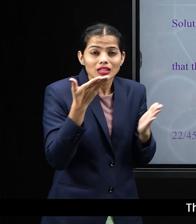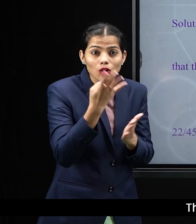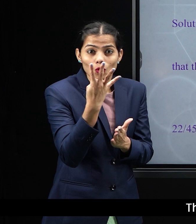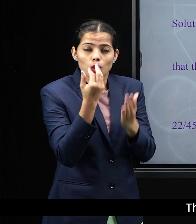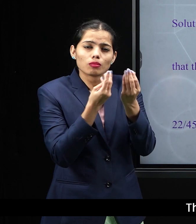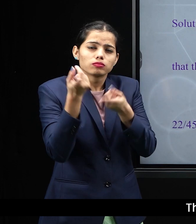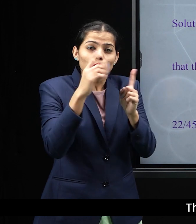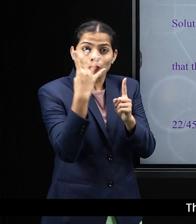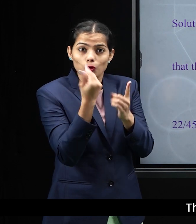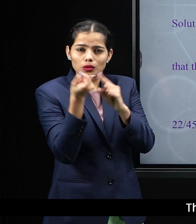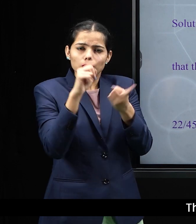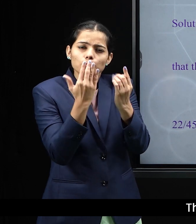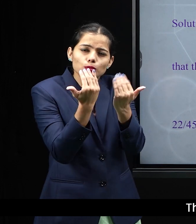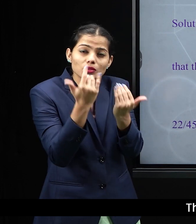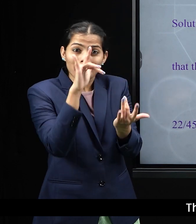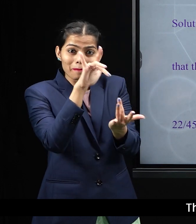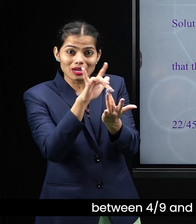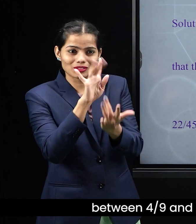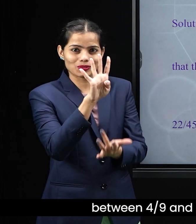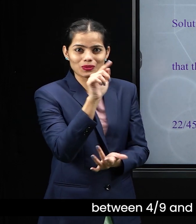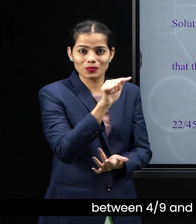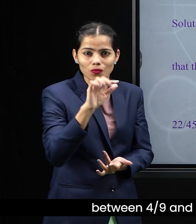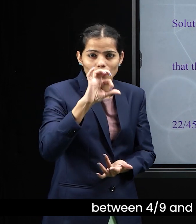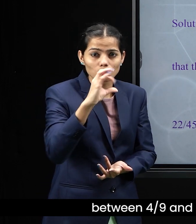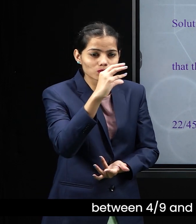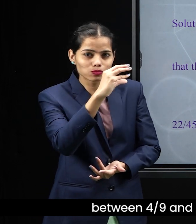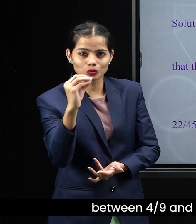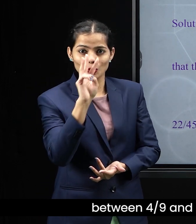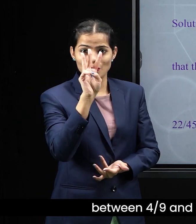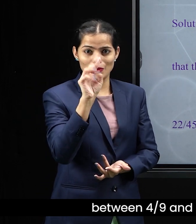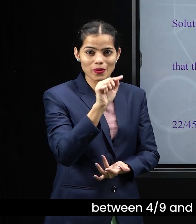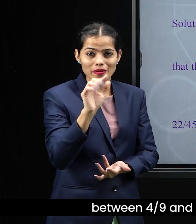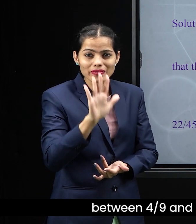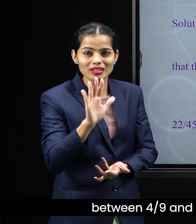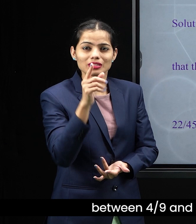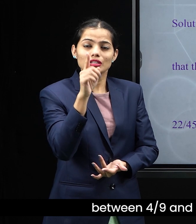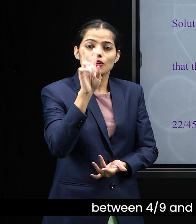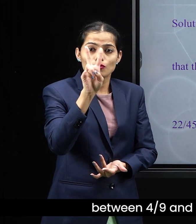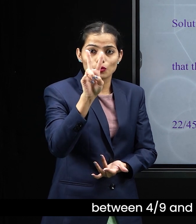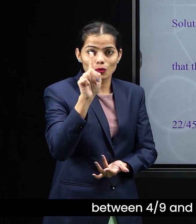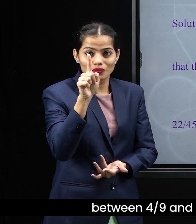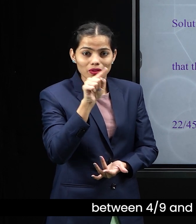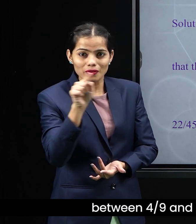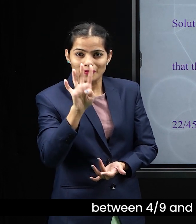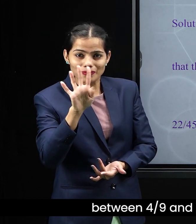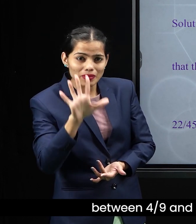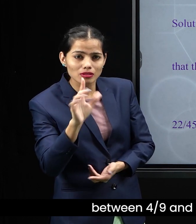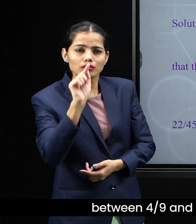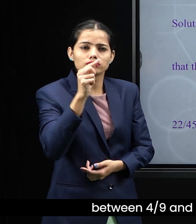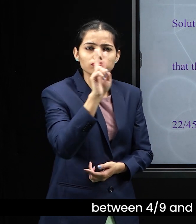Therefore, 4 rational numbers between 4 by 9 and 3 by 5 are 21 by 45,